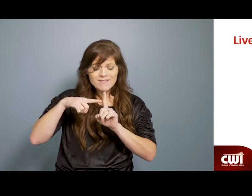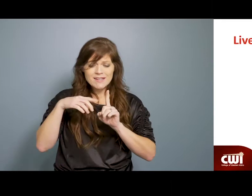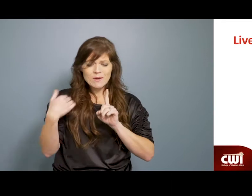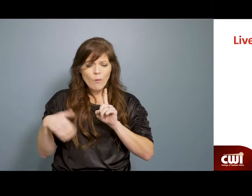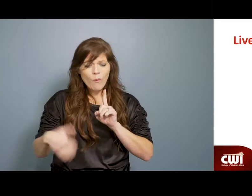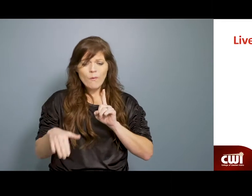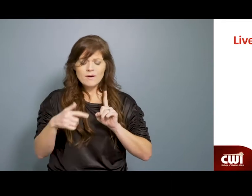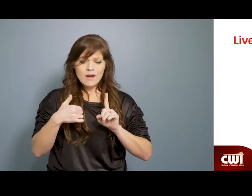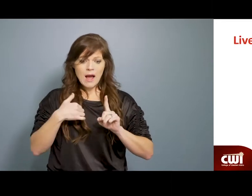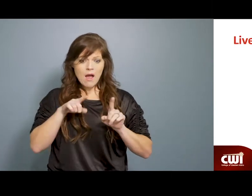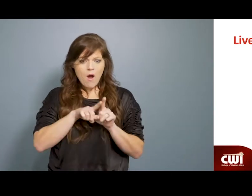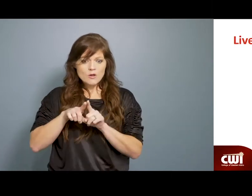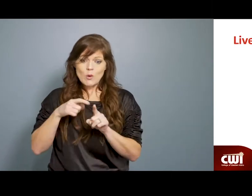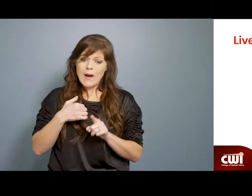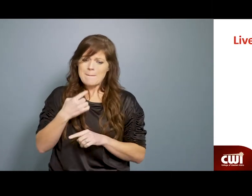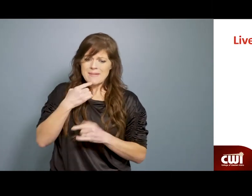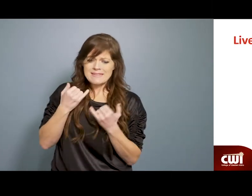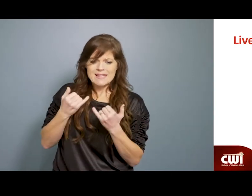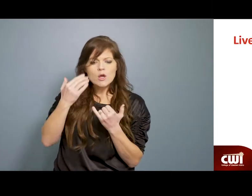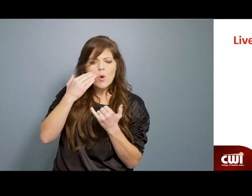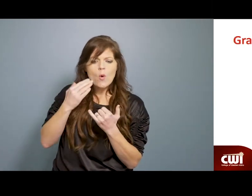I certainly miss the bacon. And